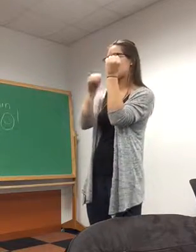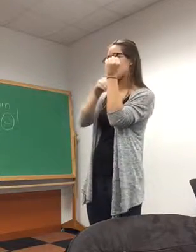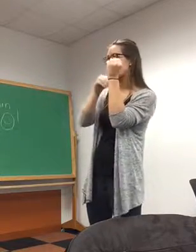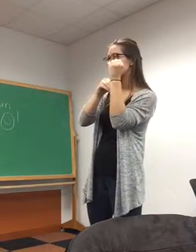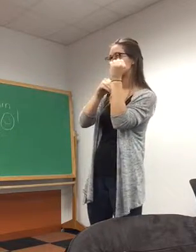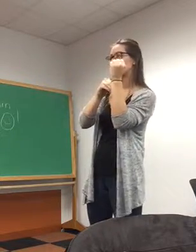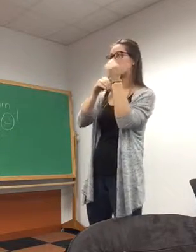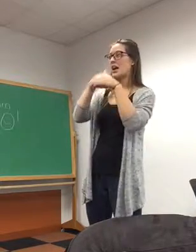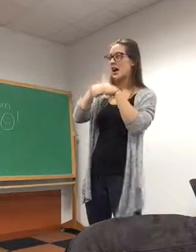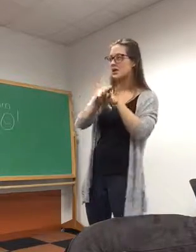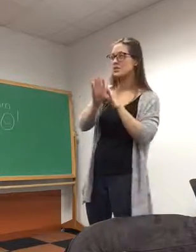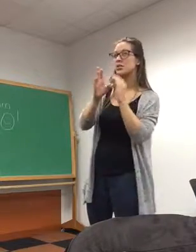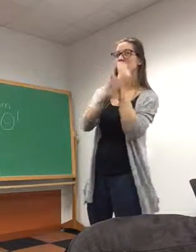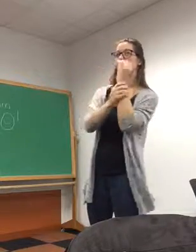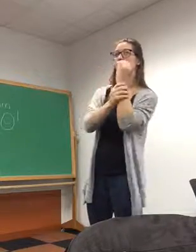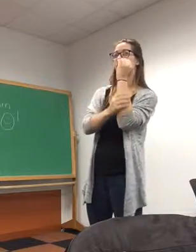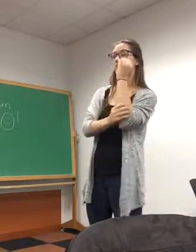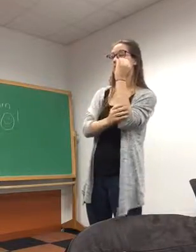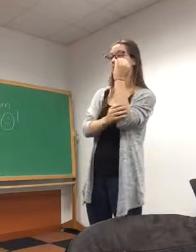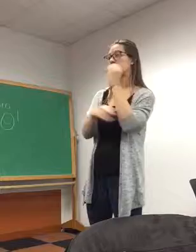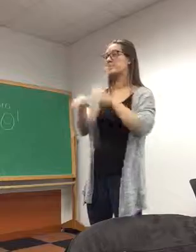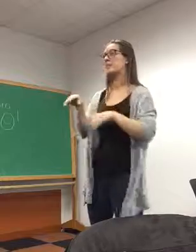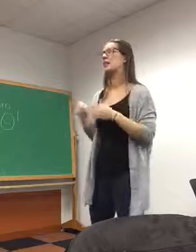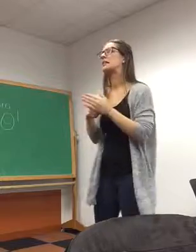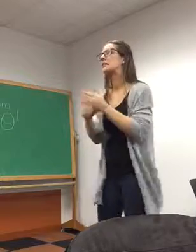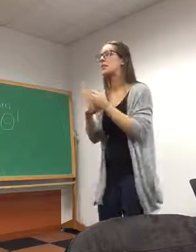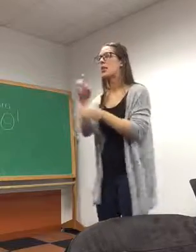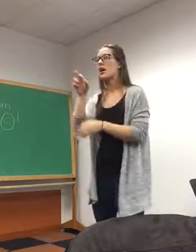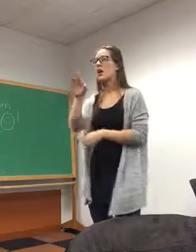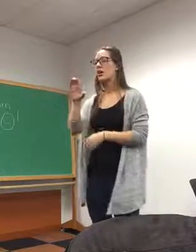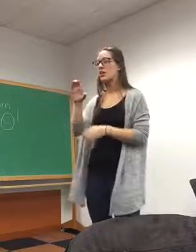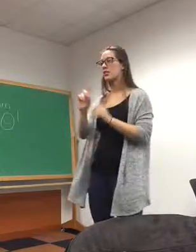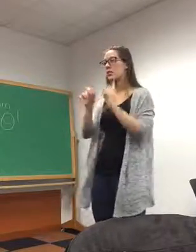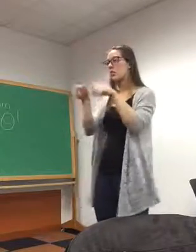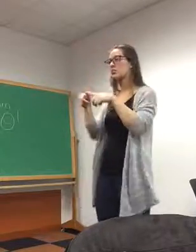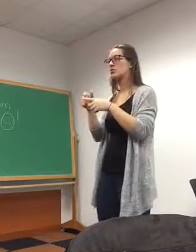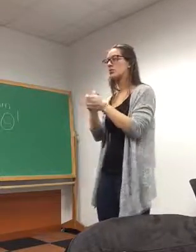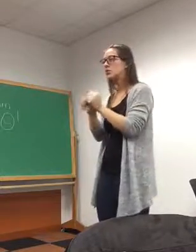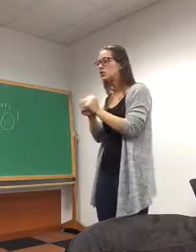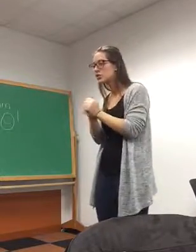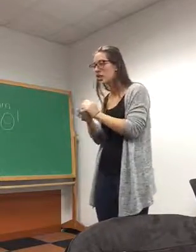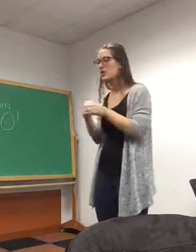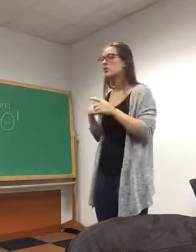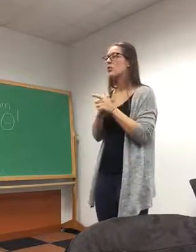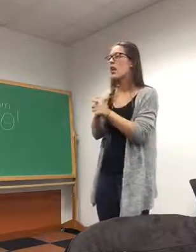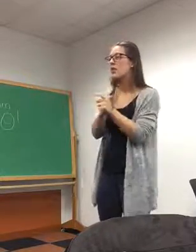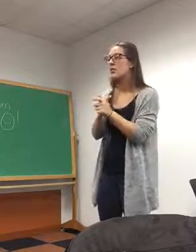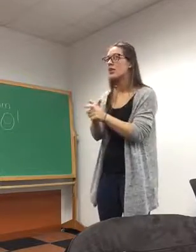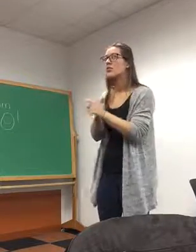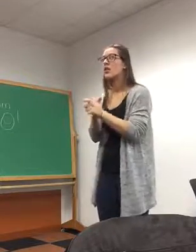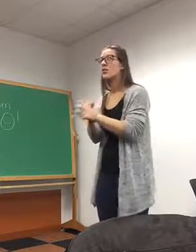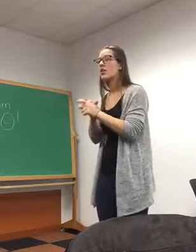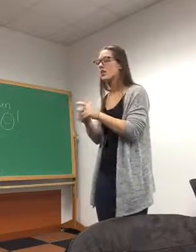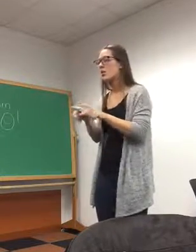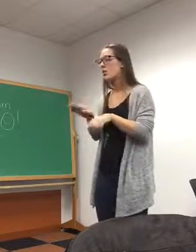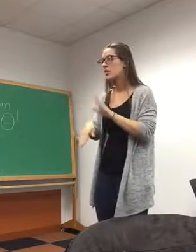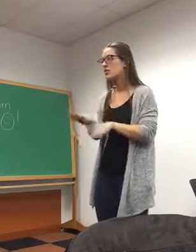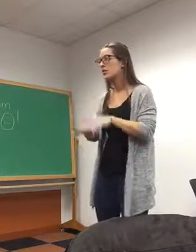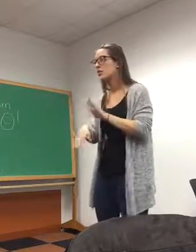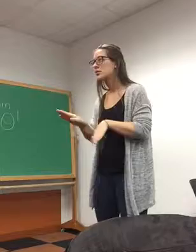He becomes this great long jumper, and during practice, he's running down the runway. He gets to the board. He's kind of stepping. He's going 1, 2, 1, 2, 3, 1, 2,